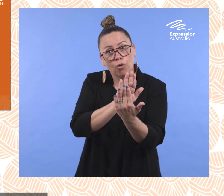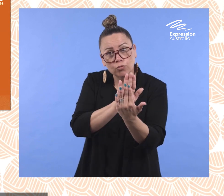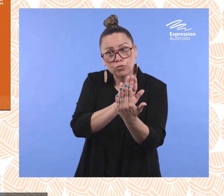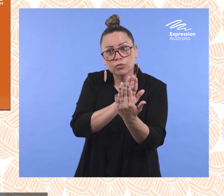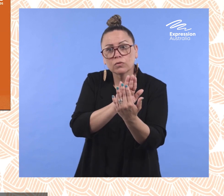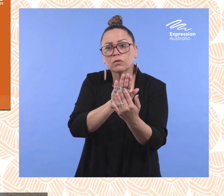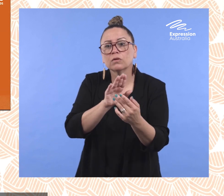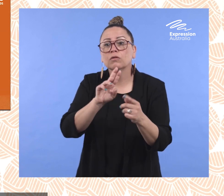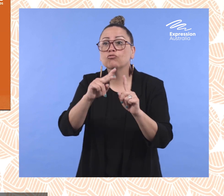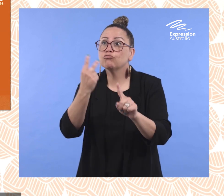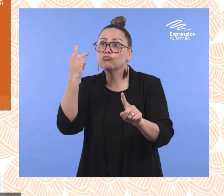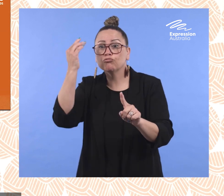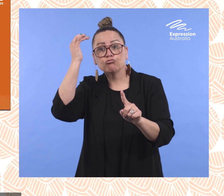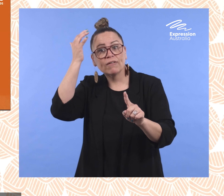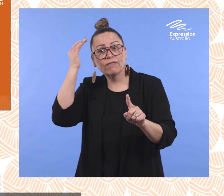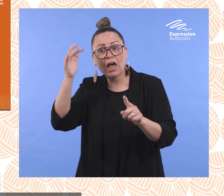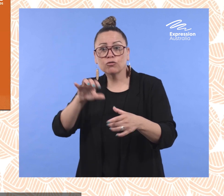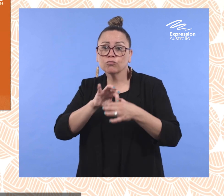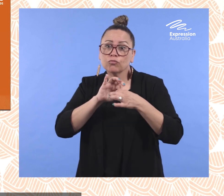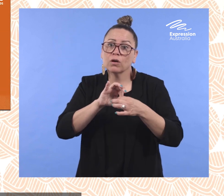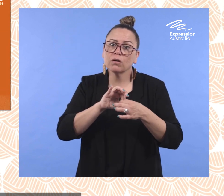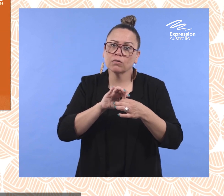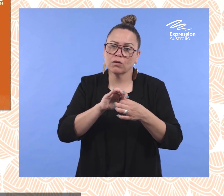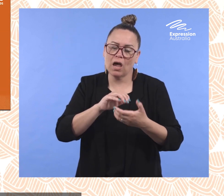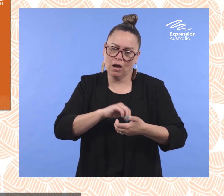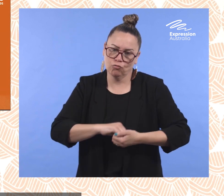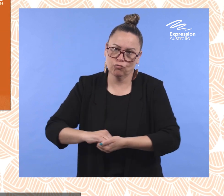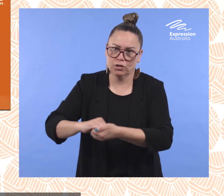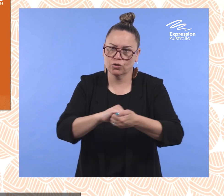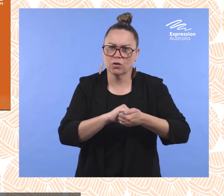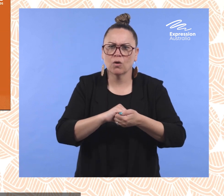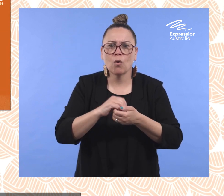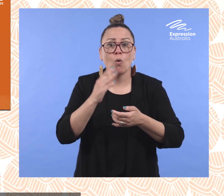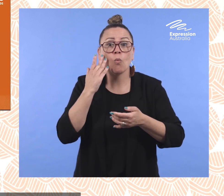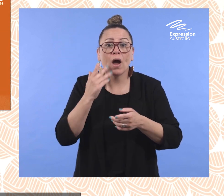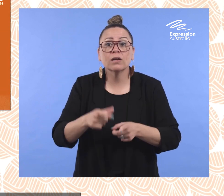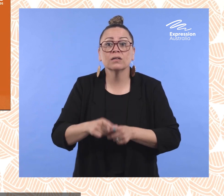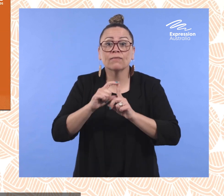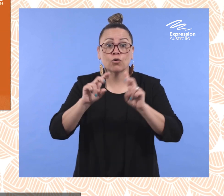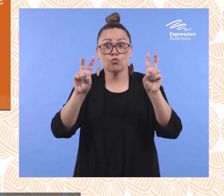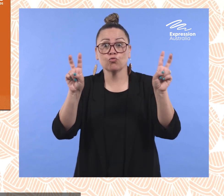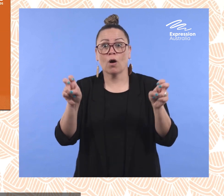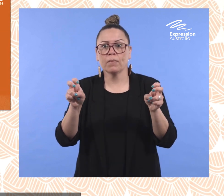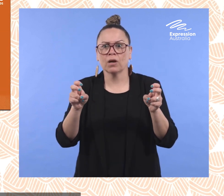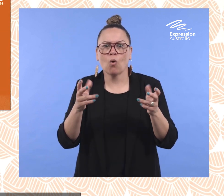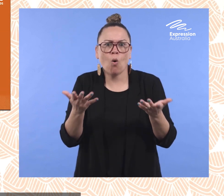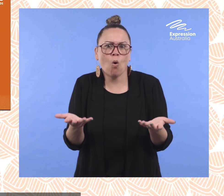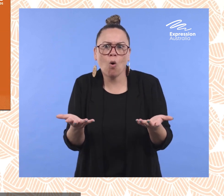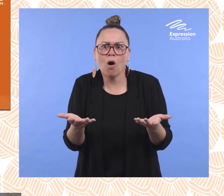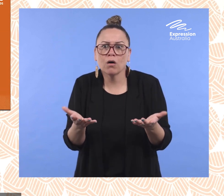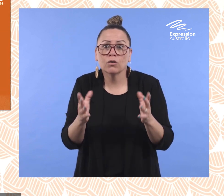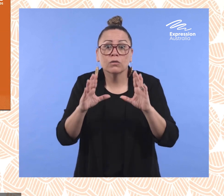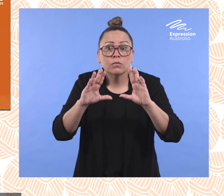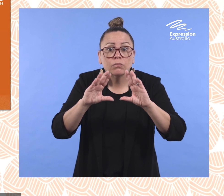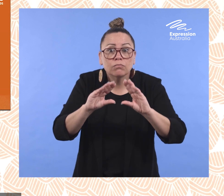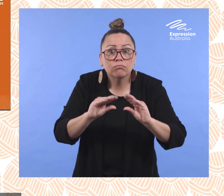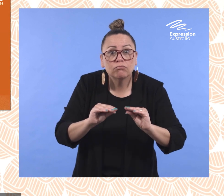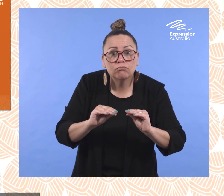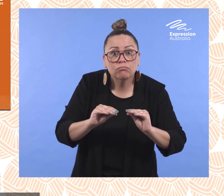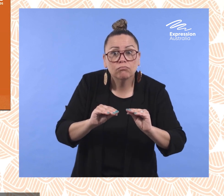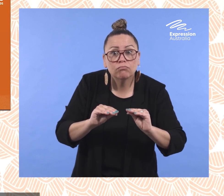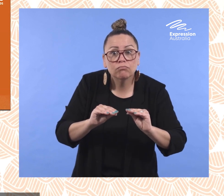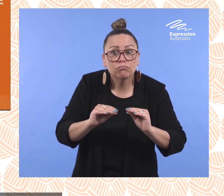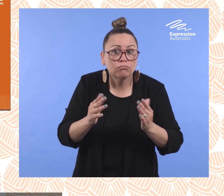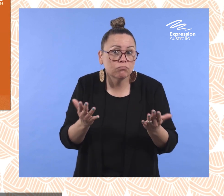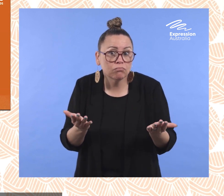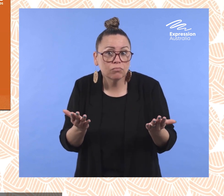is to reflect, relate, and reconcile when you're faced with a challenging issue or topic. Pause,